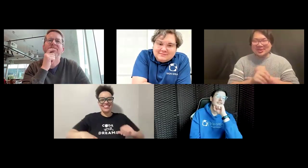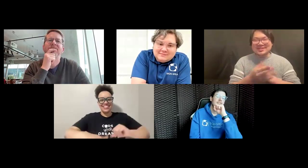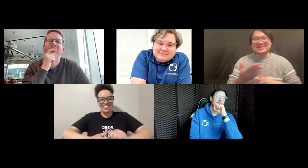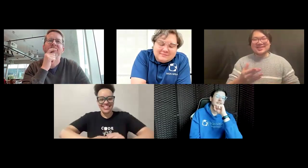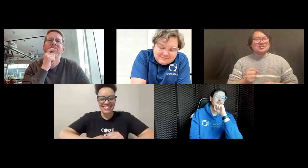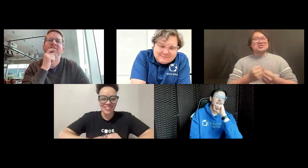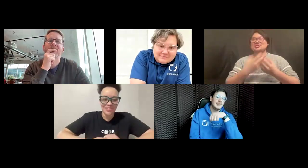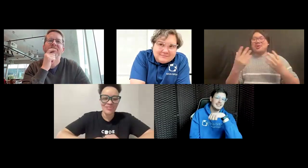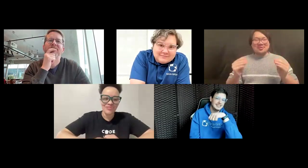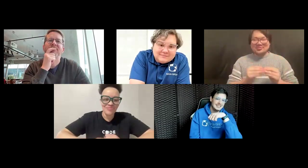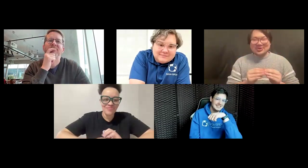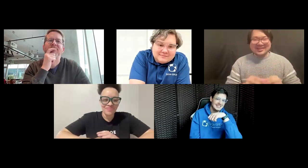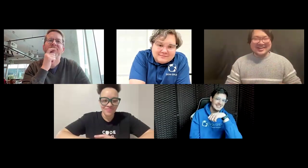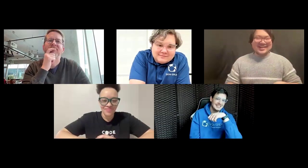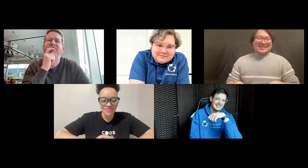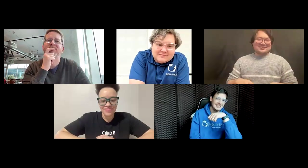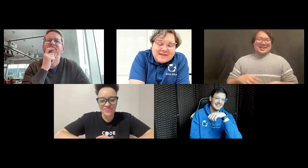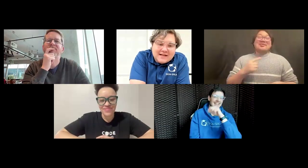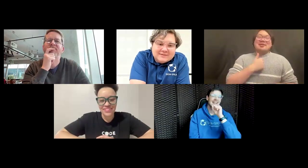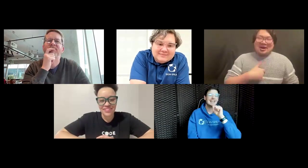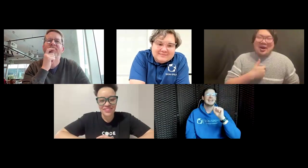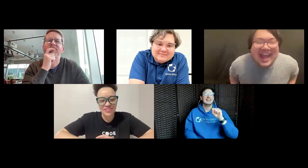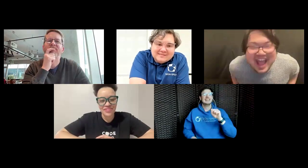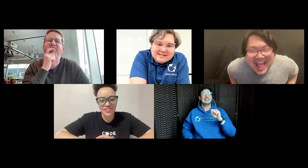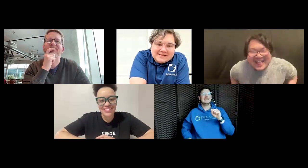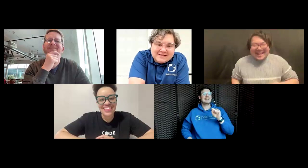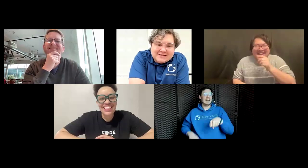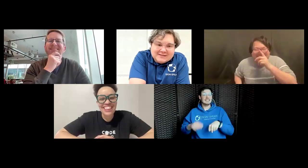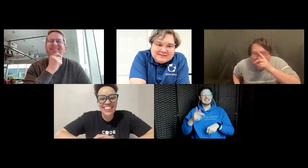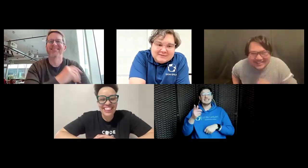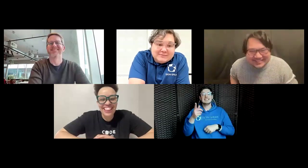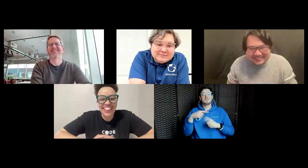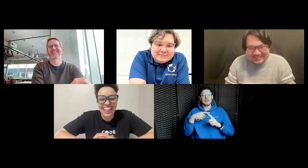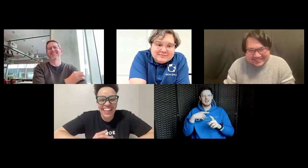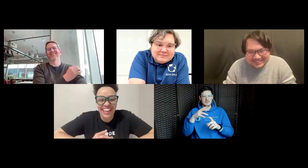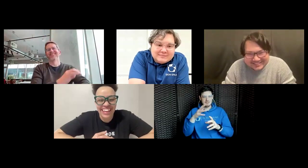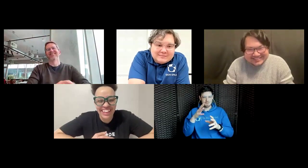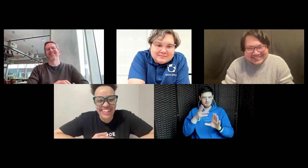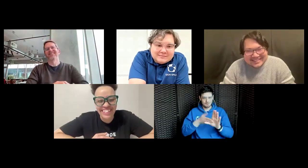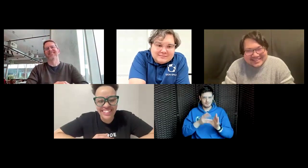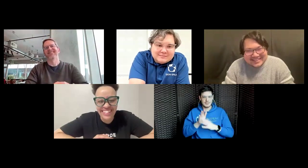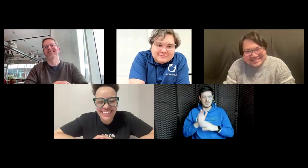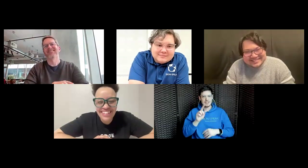in production. And now there's marketing, there's so many more components to what we do. I'm sorry.